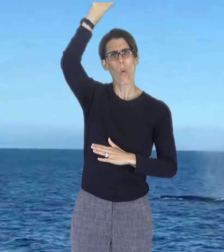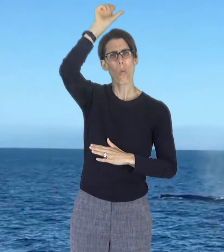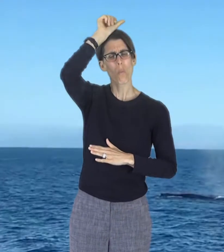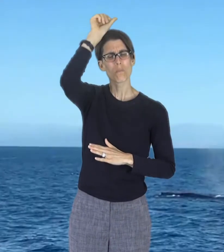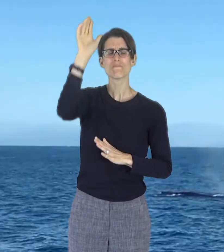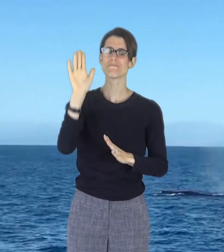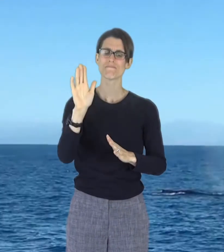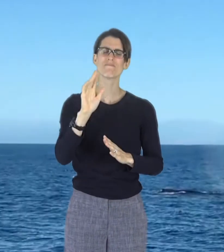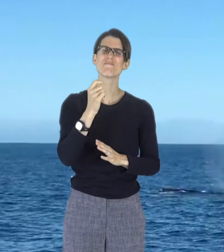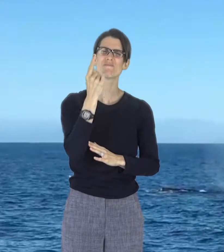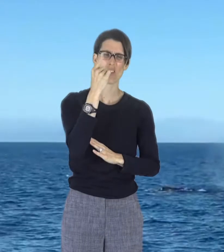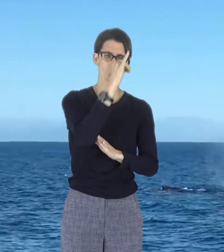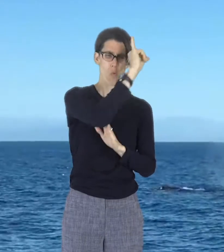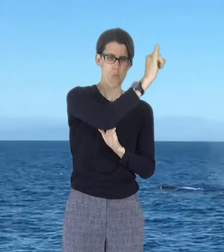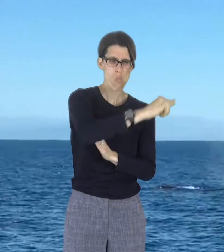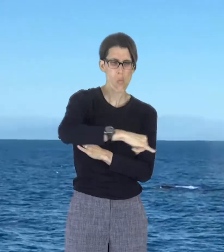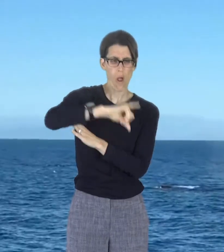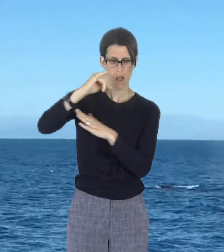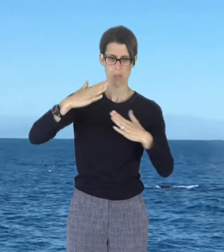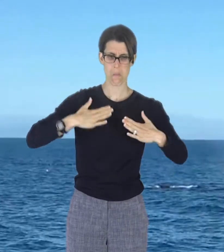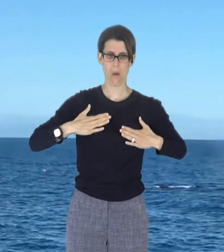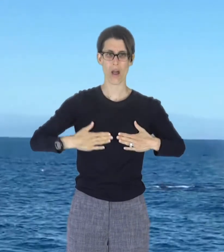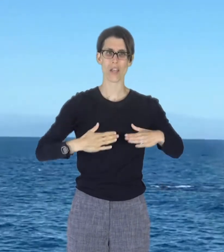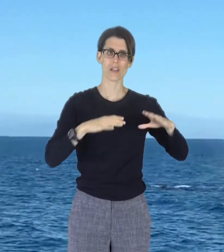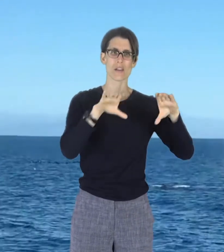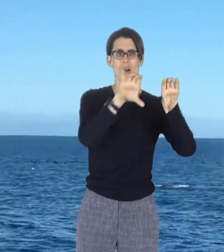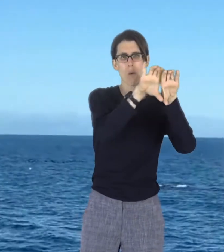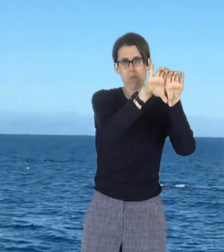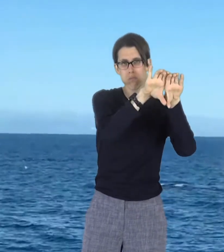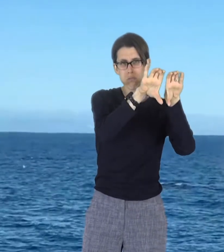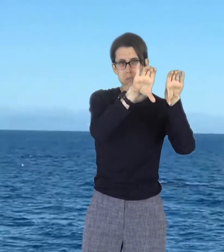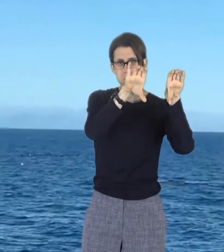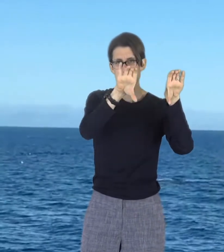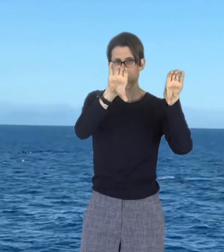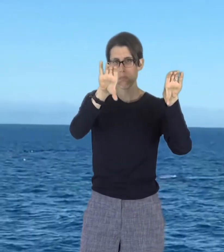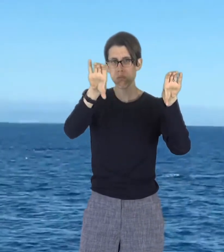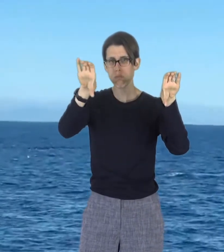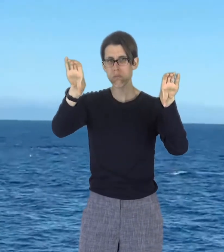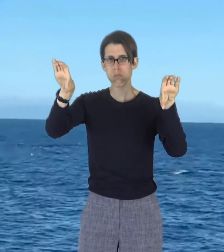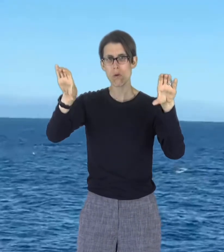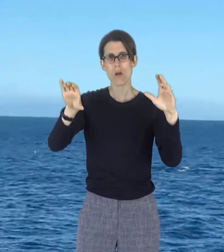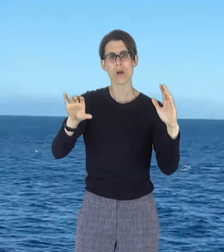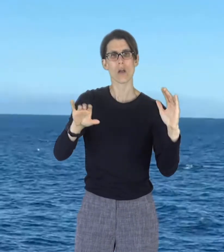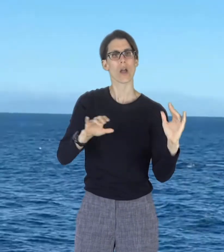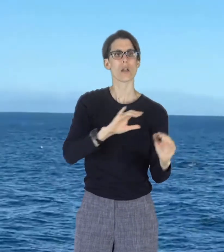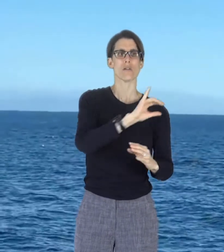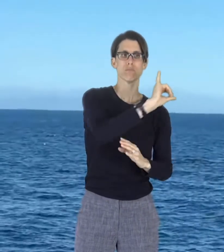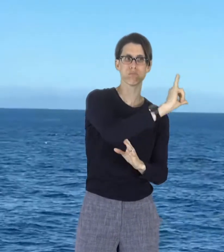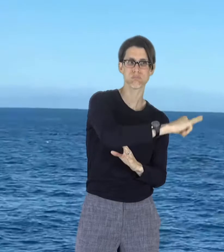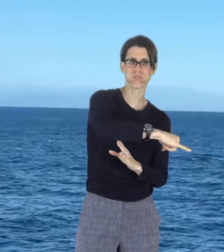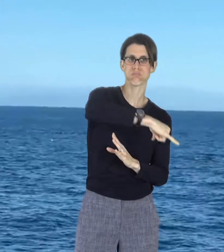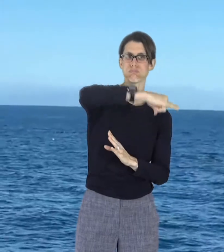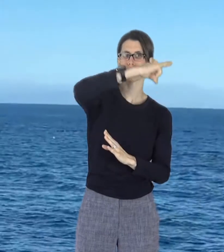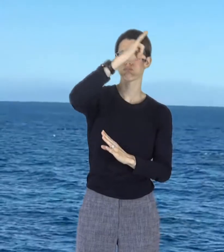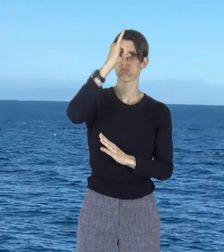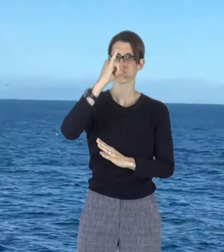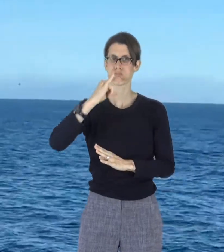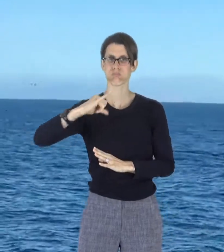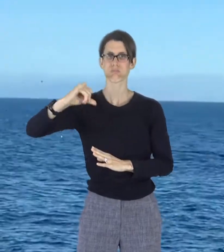Think of the way a whale swims. The blowhole is on top of the head so they can easily come up to the surface, put their